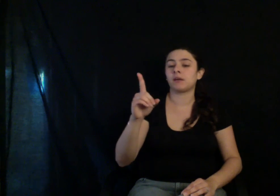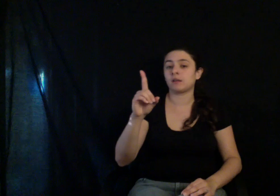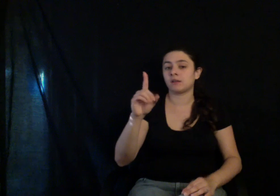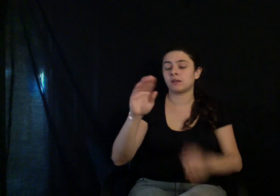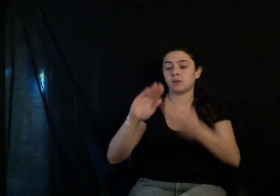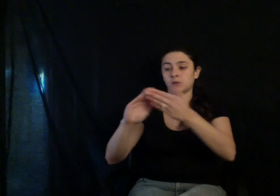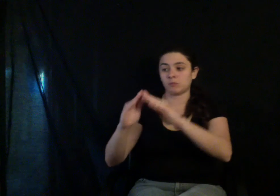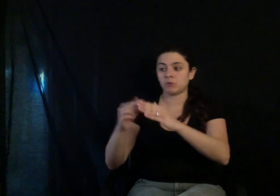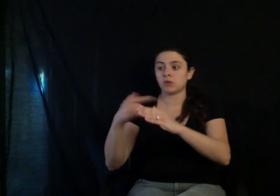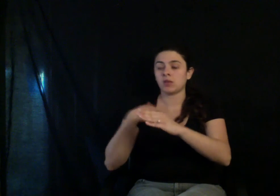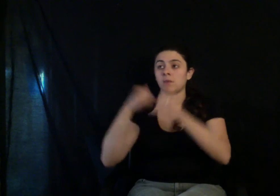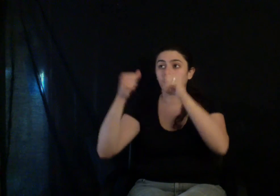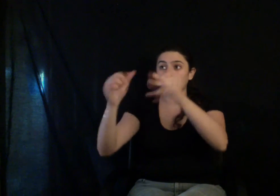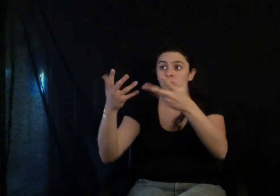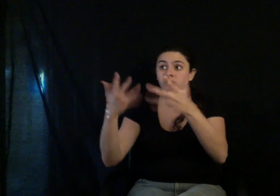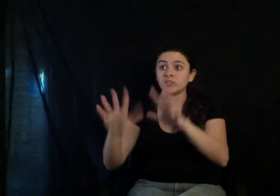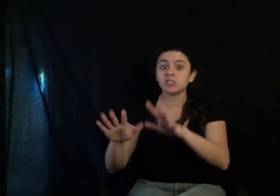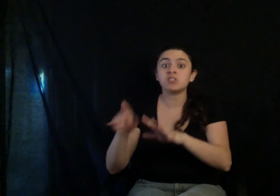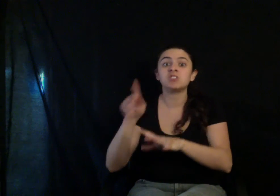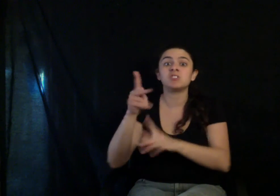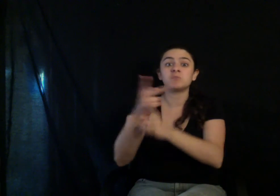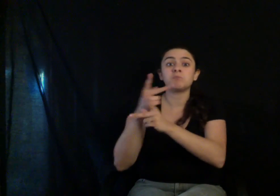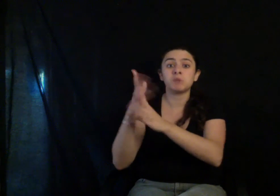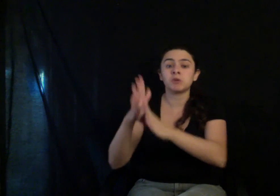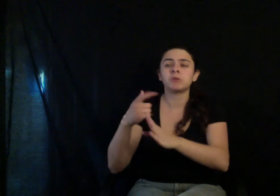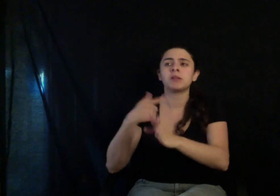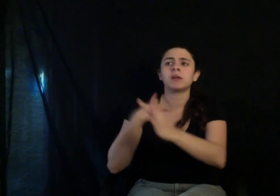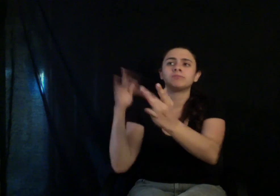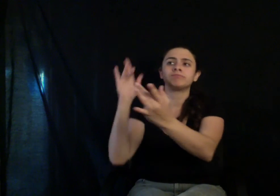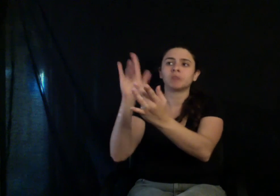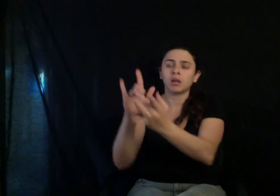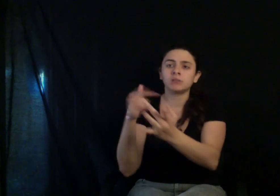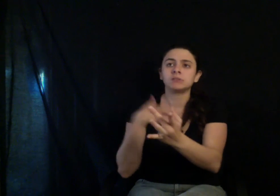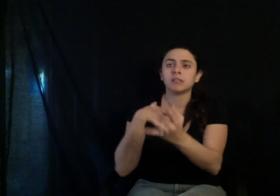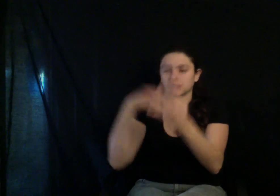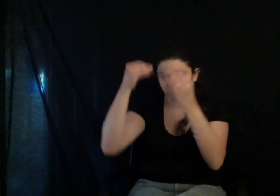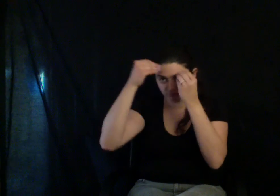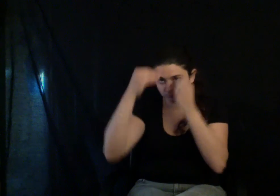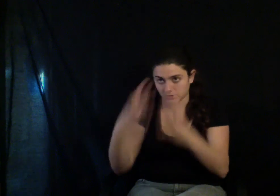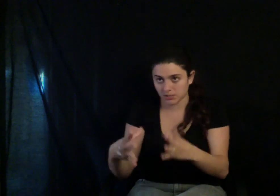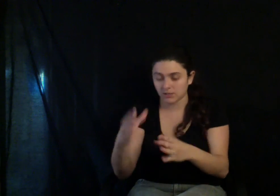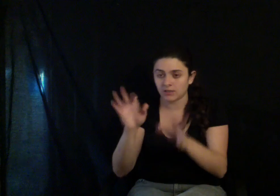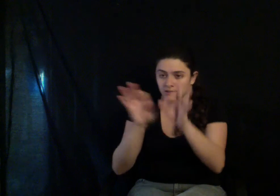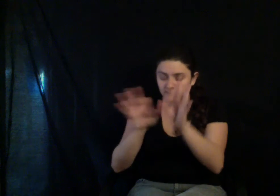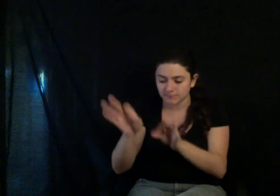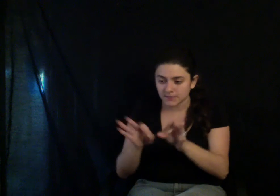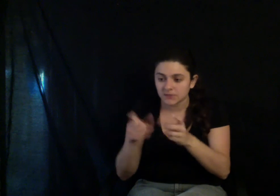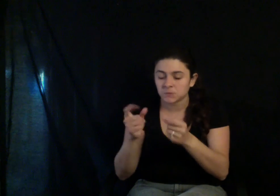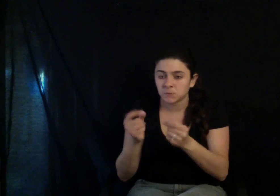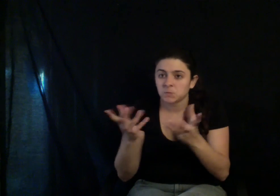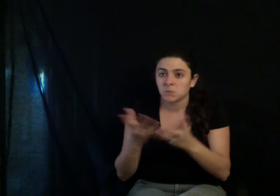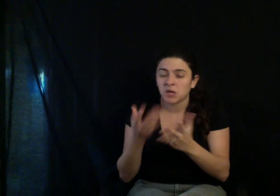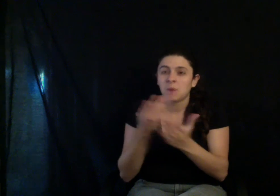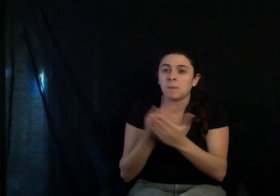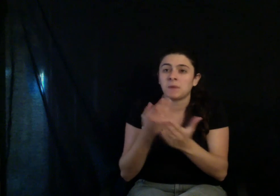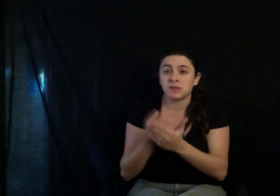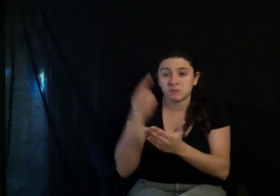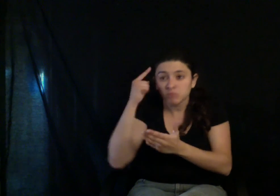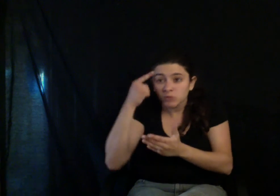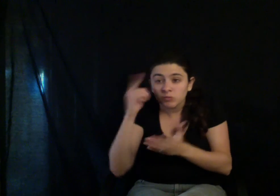indeed going to the family of Jared Kuntz, one of their mods. And I mean, at first people didn't even believe that